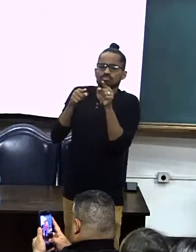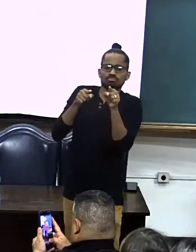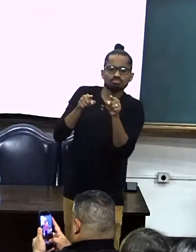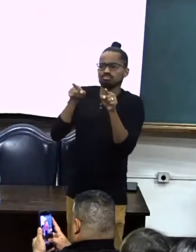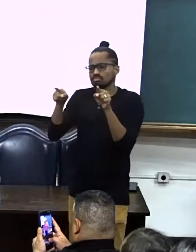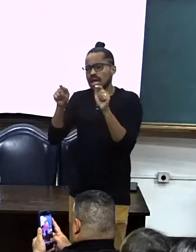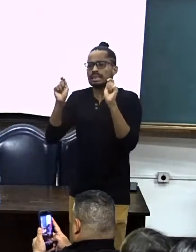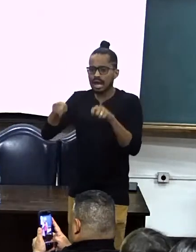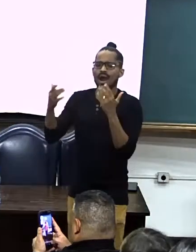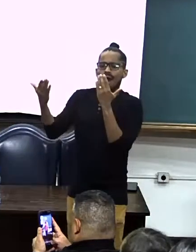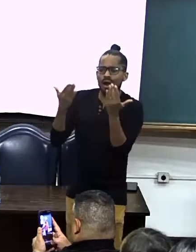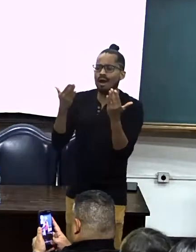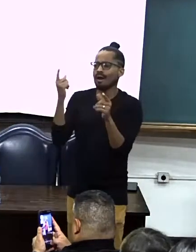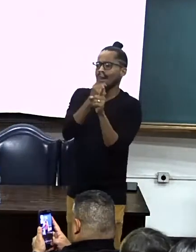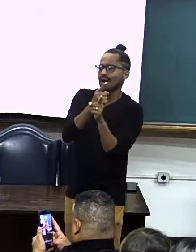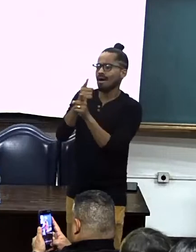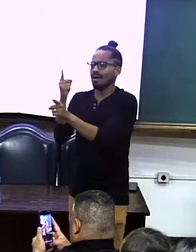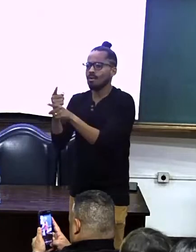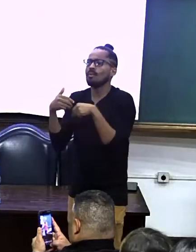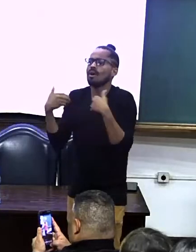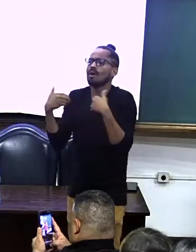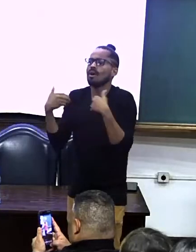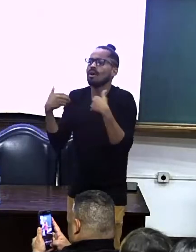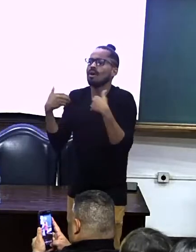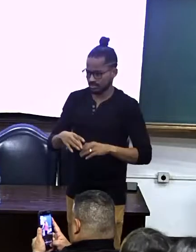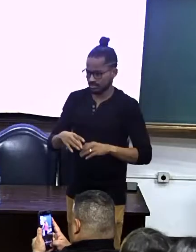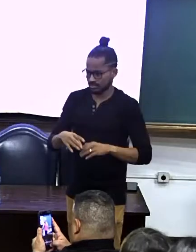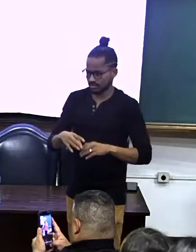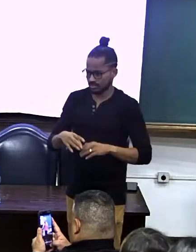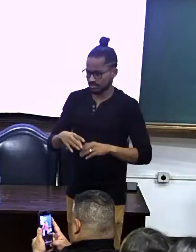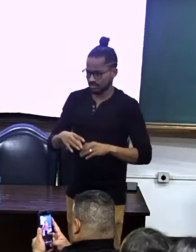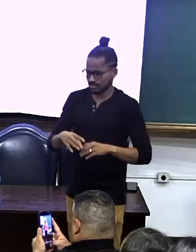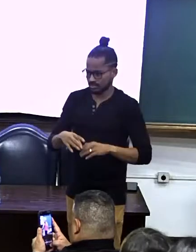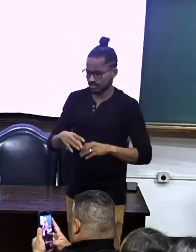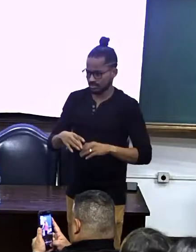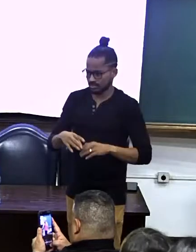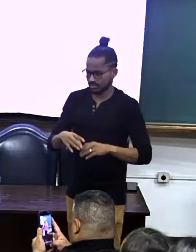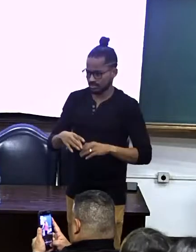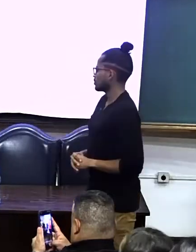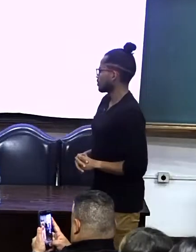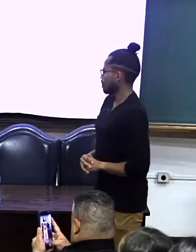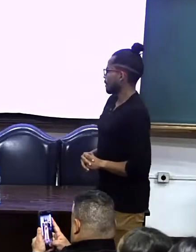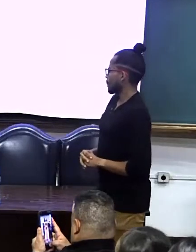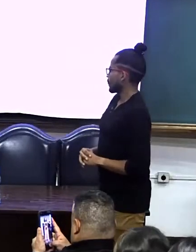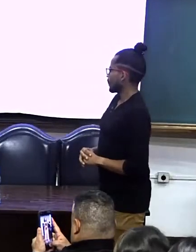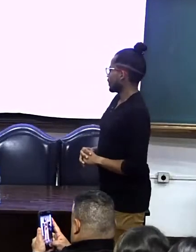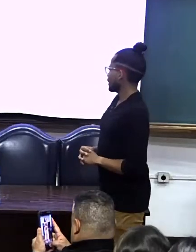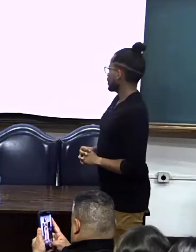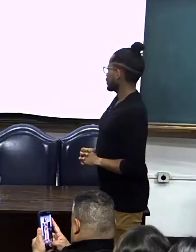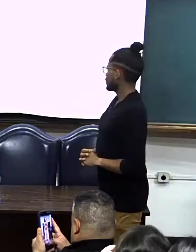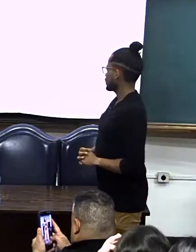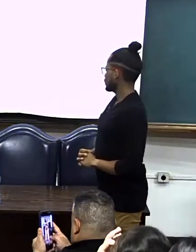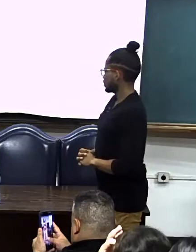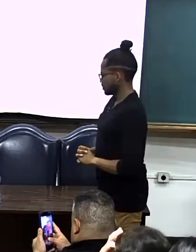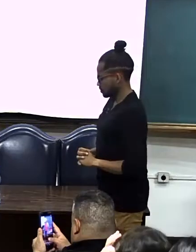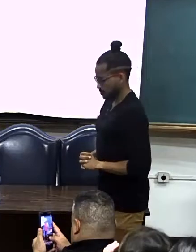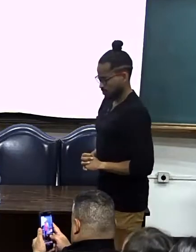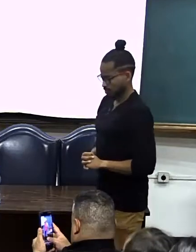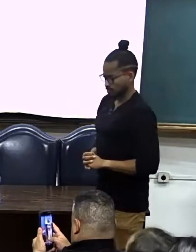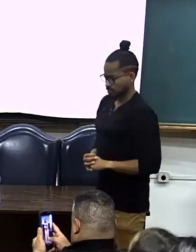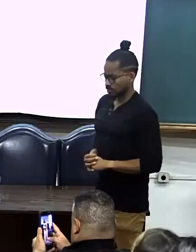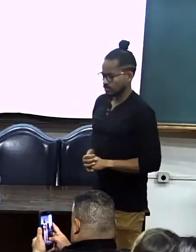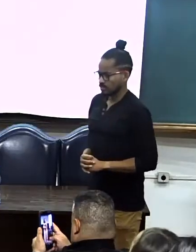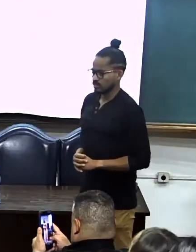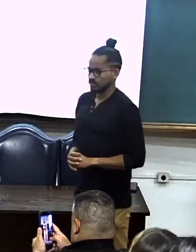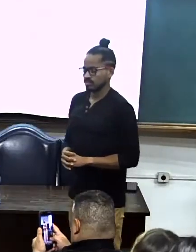essa hipótese, pelo menos, de que a altura dos vogais feita a proeminência. Para verificar a hipótese, é